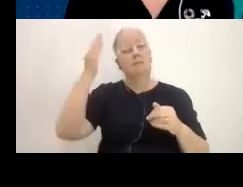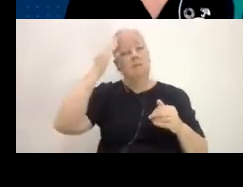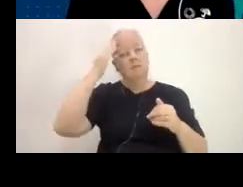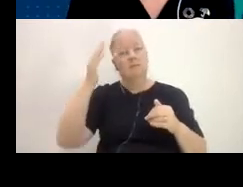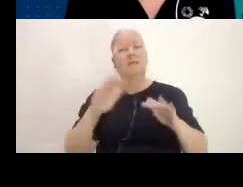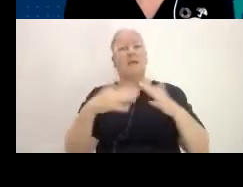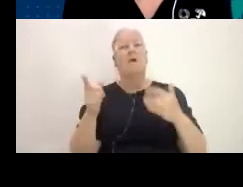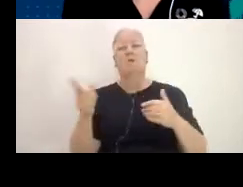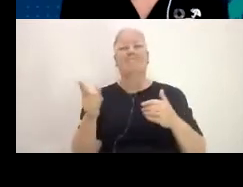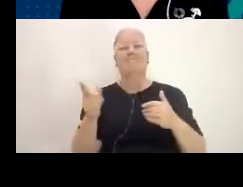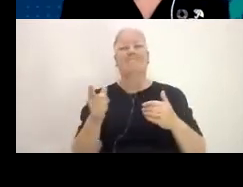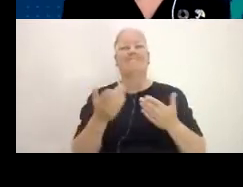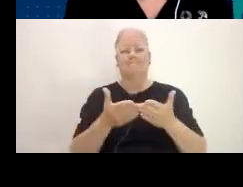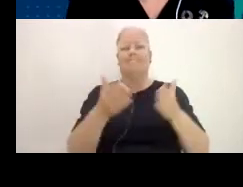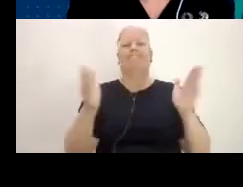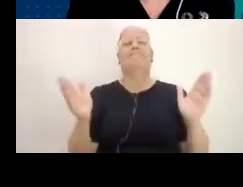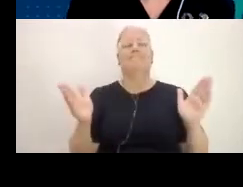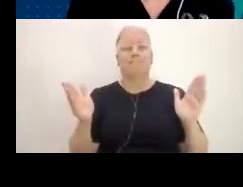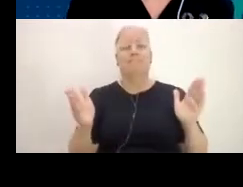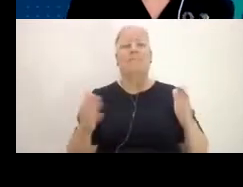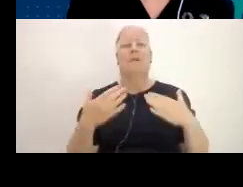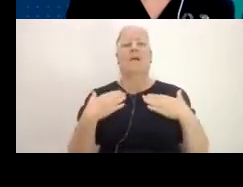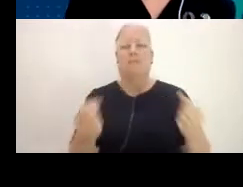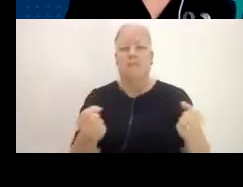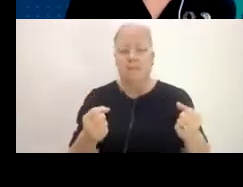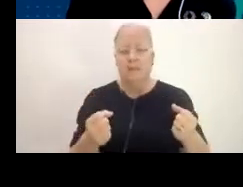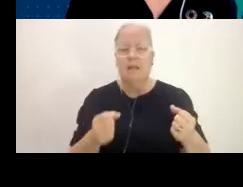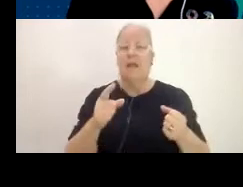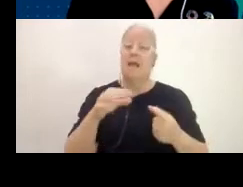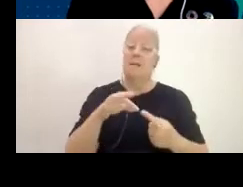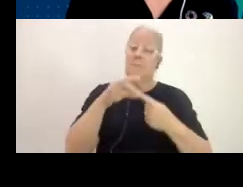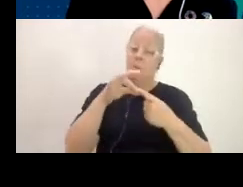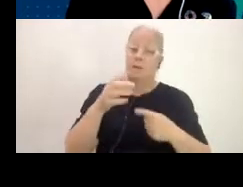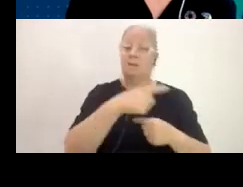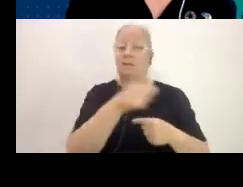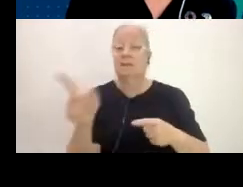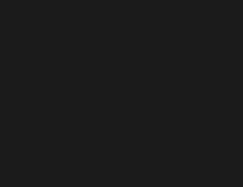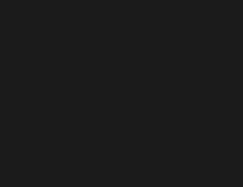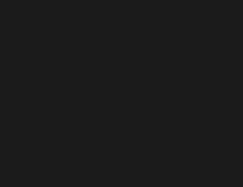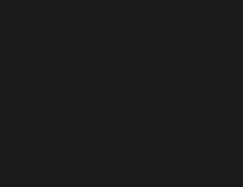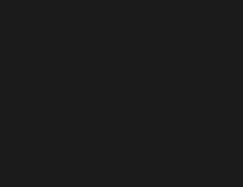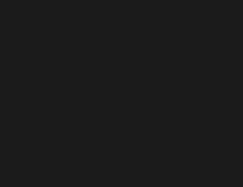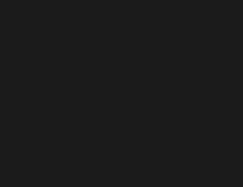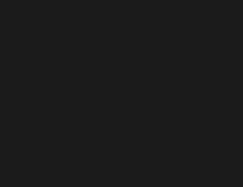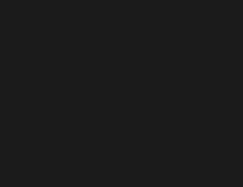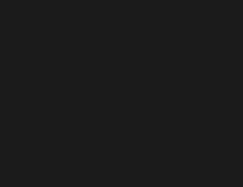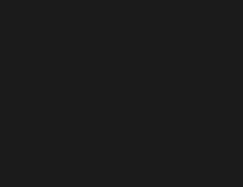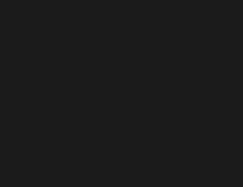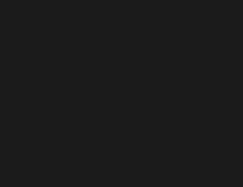health coverage that leaves no one, especially the vulnerable people, behind. Thank you.